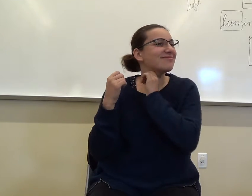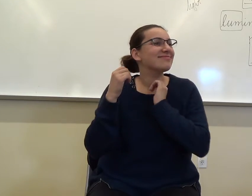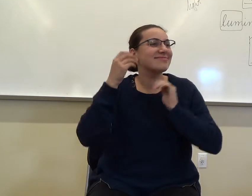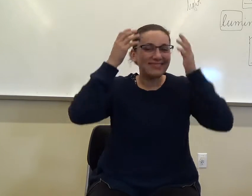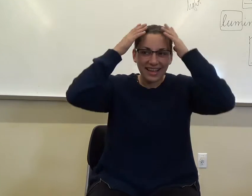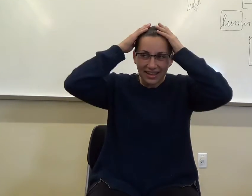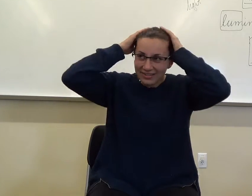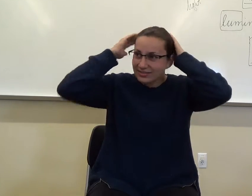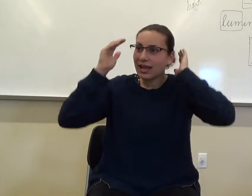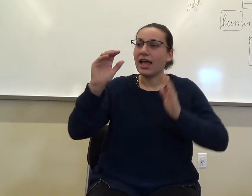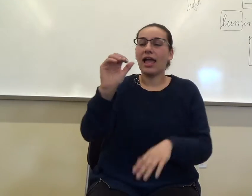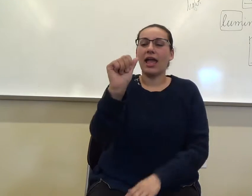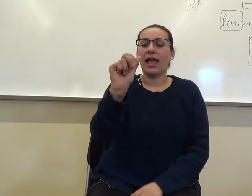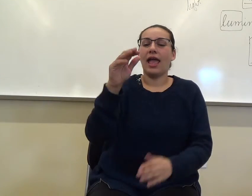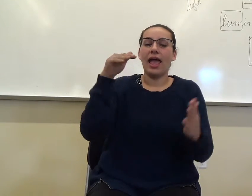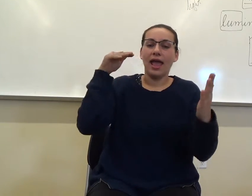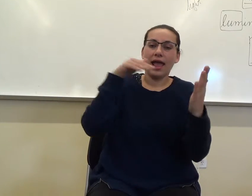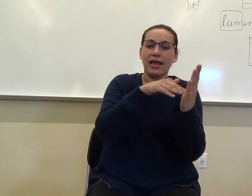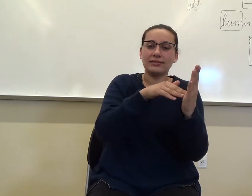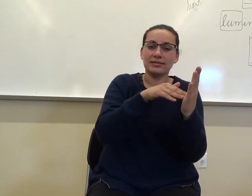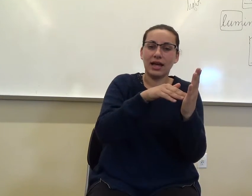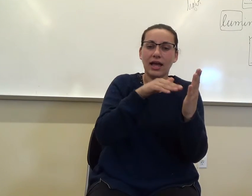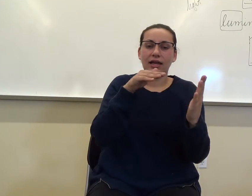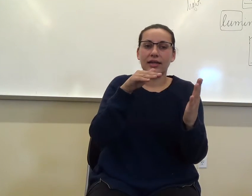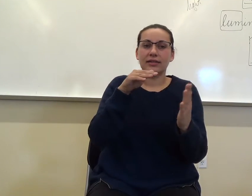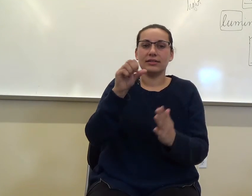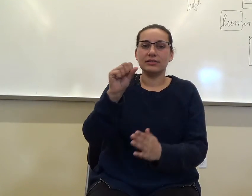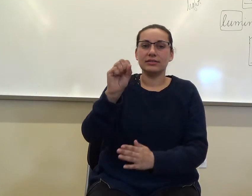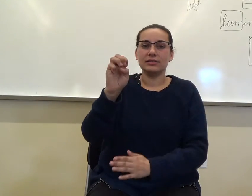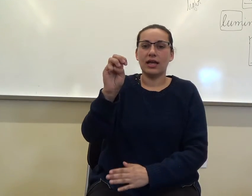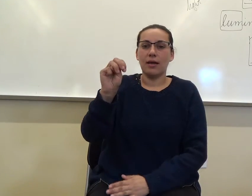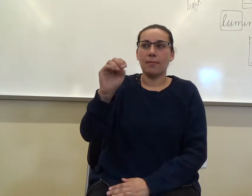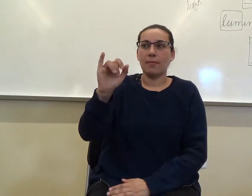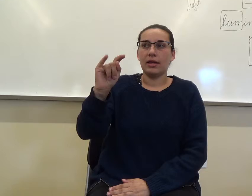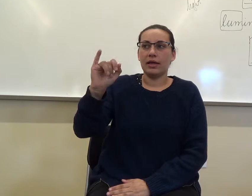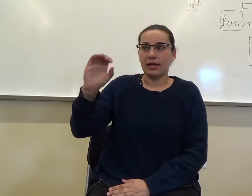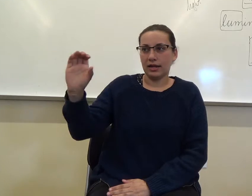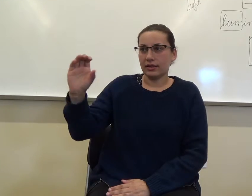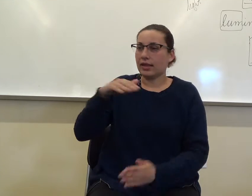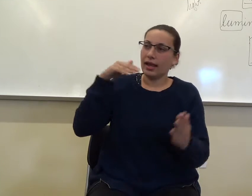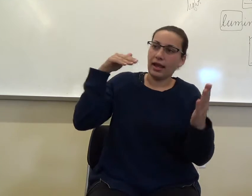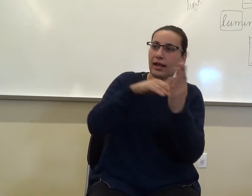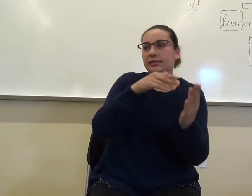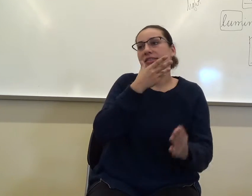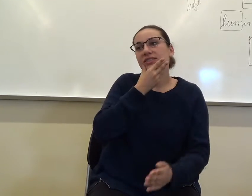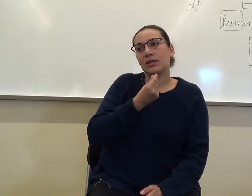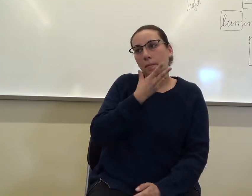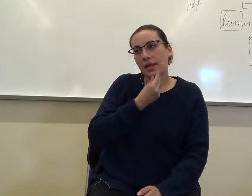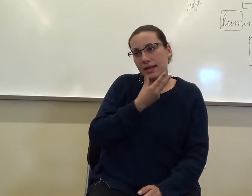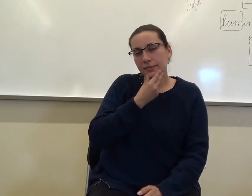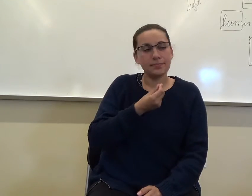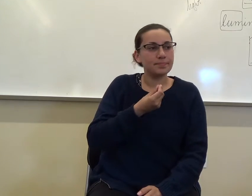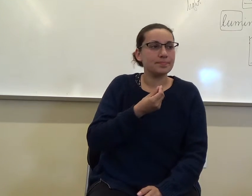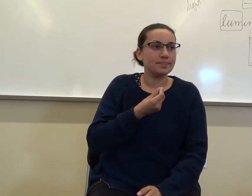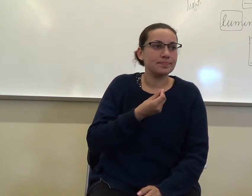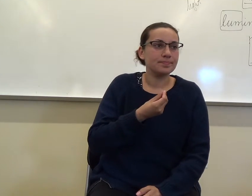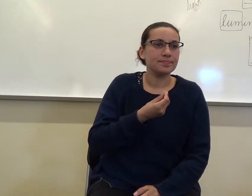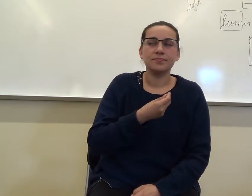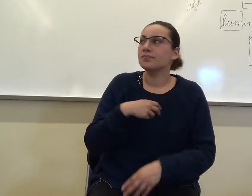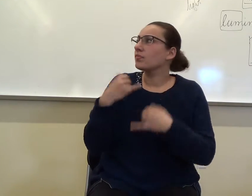pronounced anti-Semitic. At this point in the semester, you're kind of saying, oh yeah, all right, this is easy because it